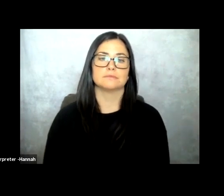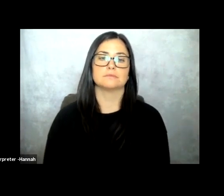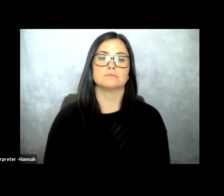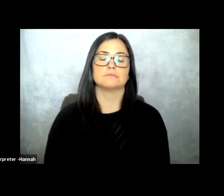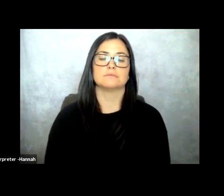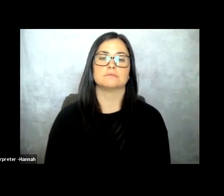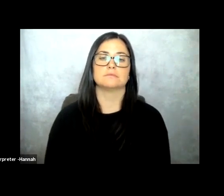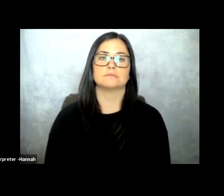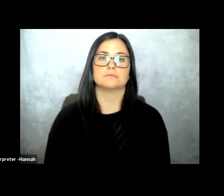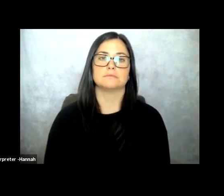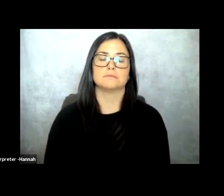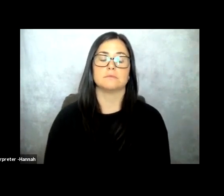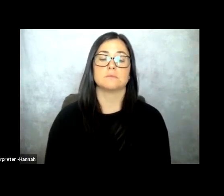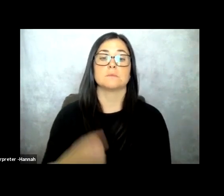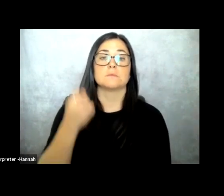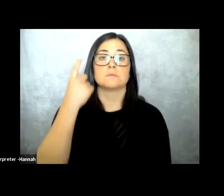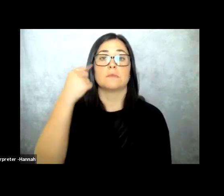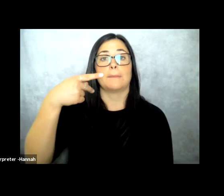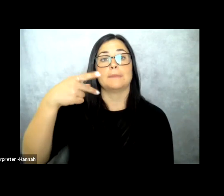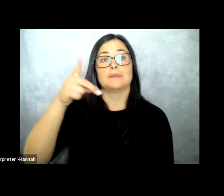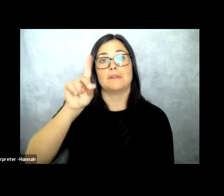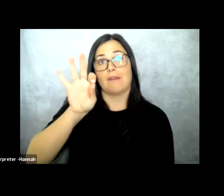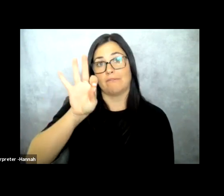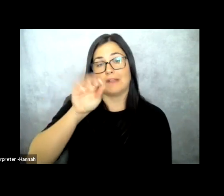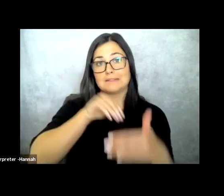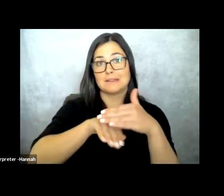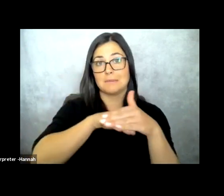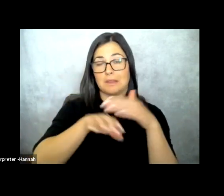of PDF accessibility